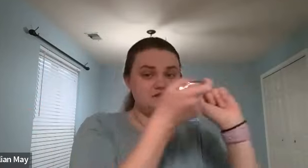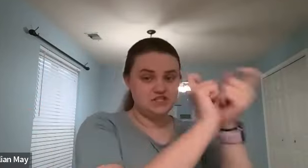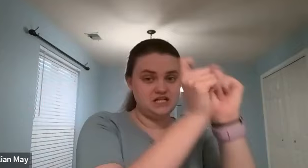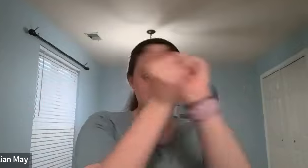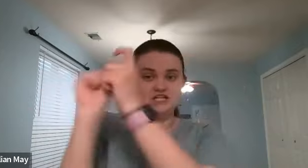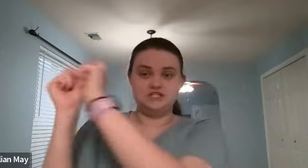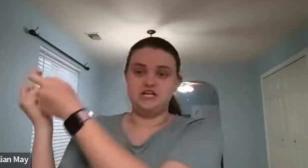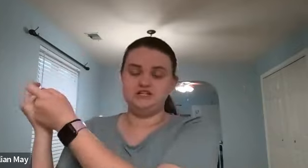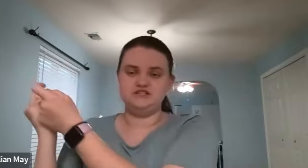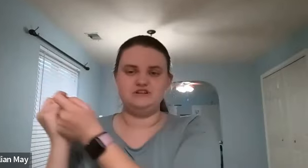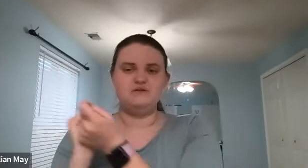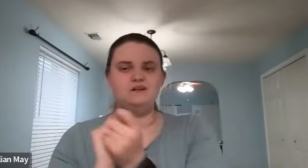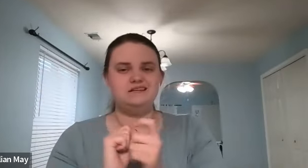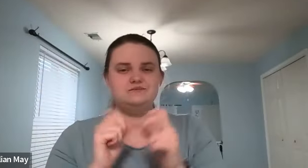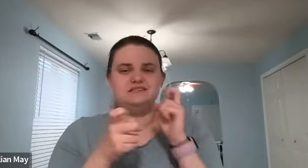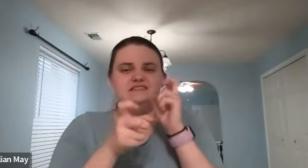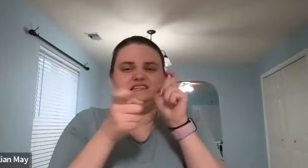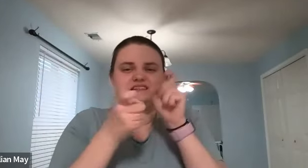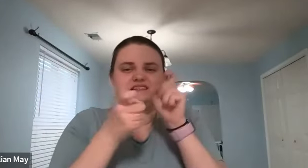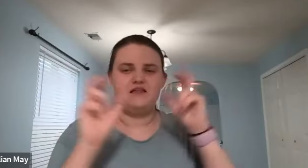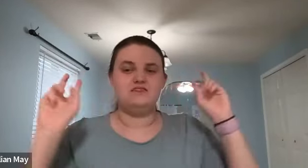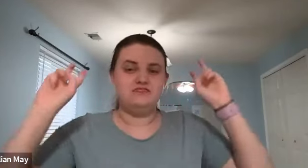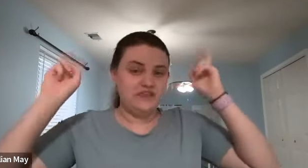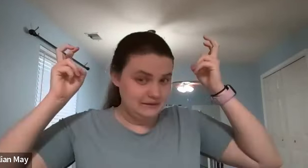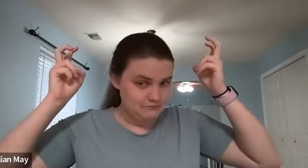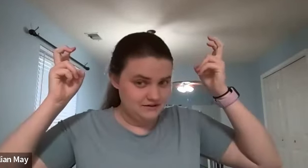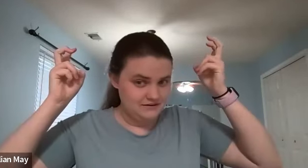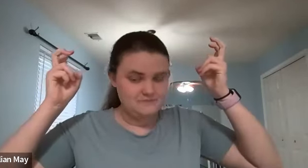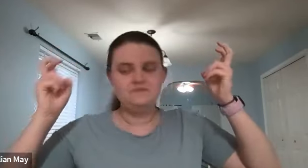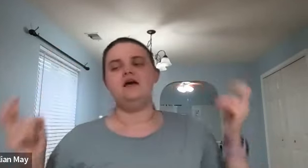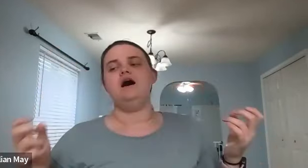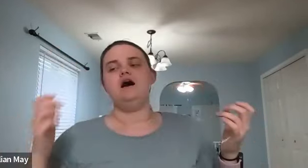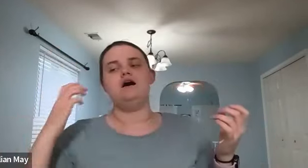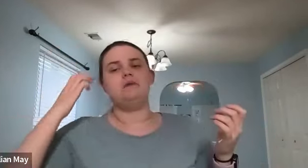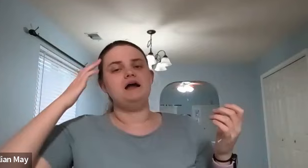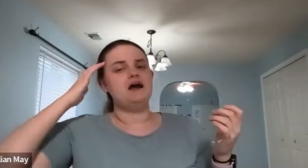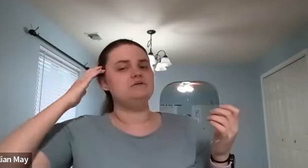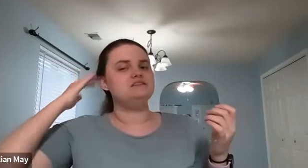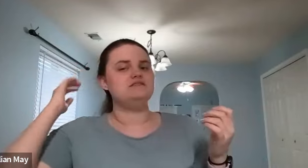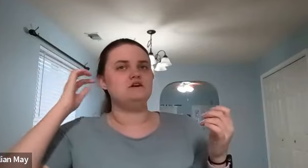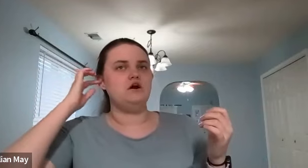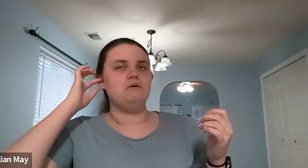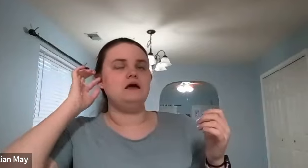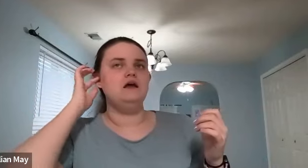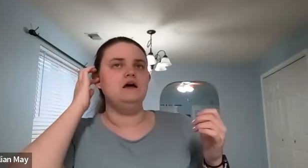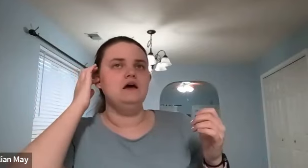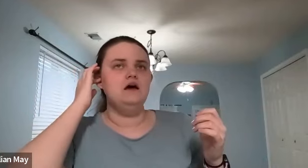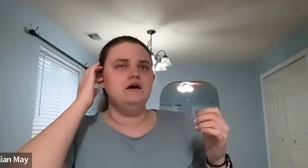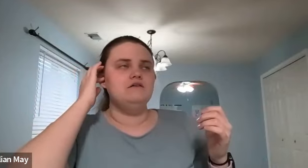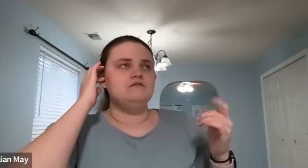different changes. There's not really a specific theme. I kind of was sitting there going,